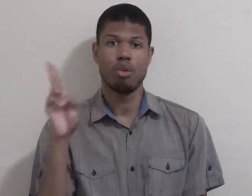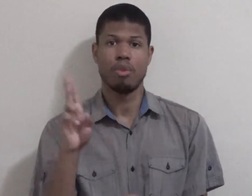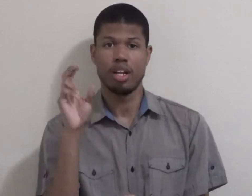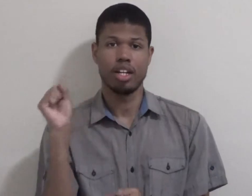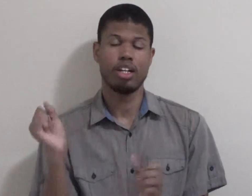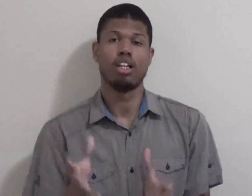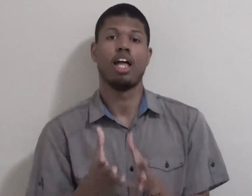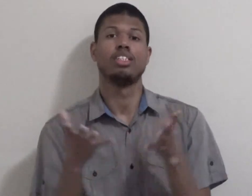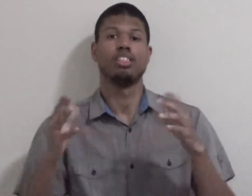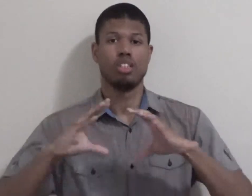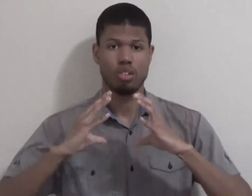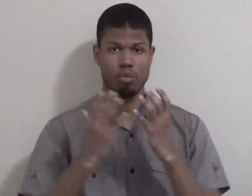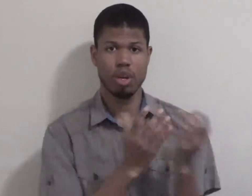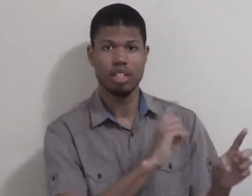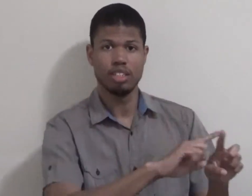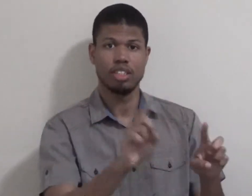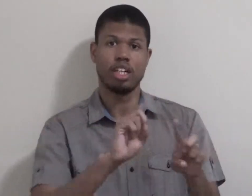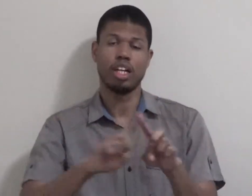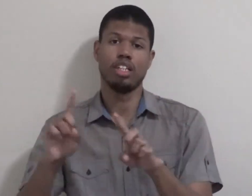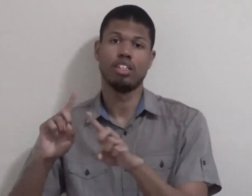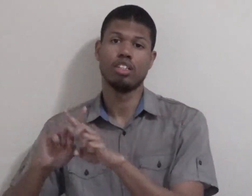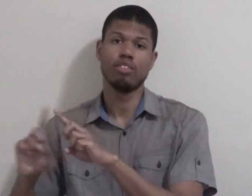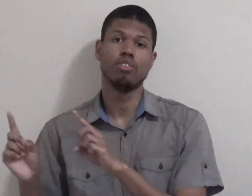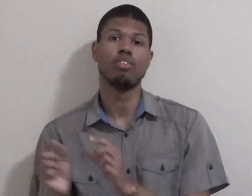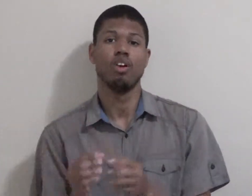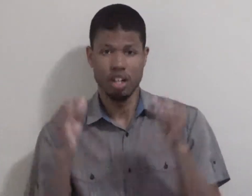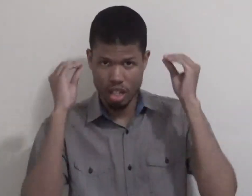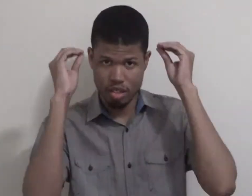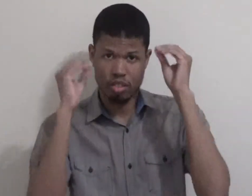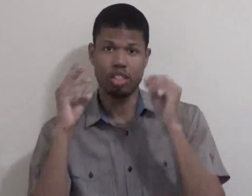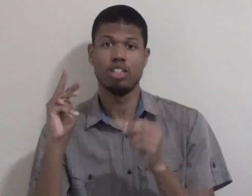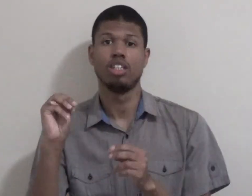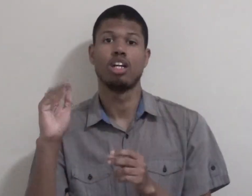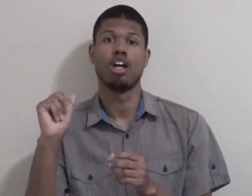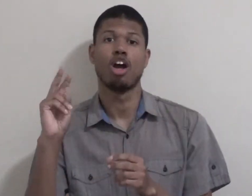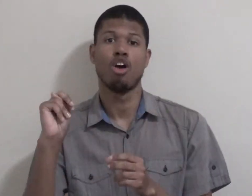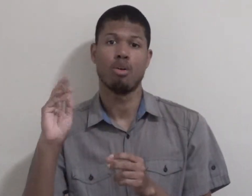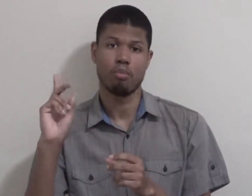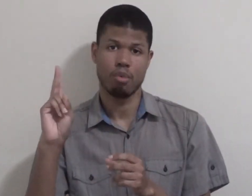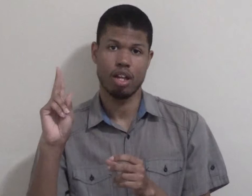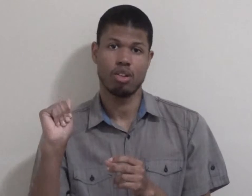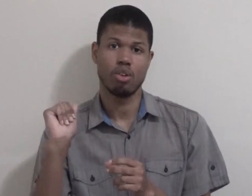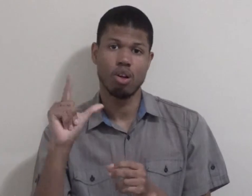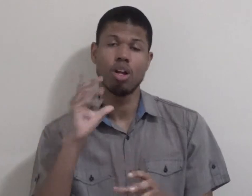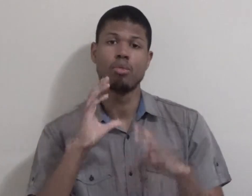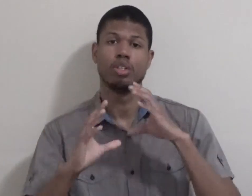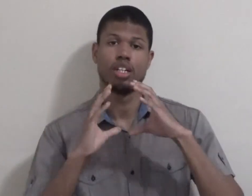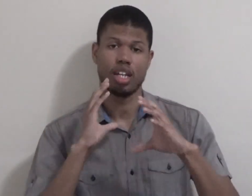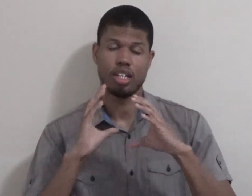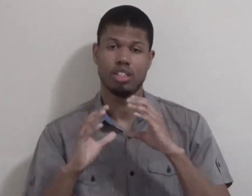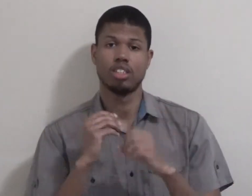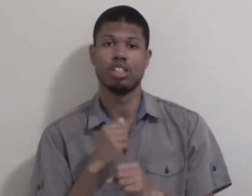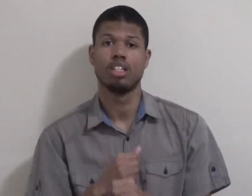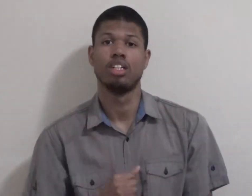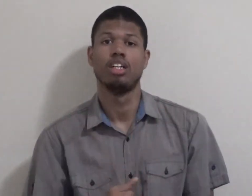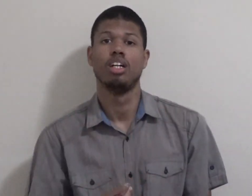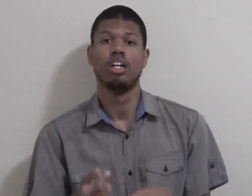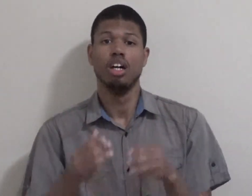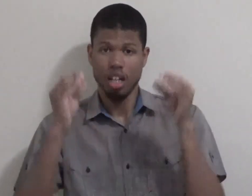of manual communication. Although some instructors in these classes hope to try to prepare their